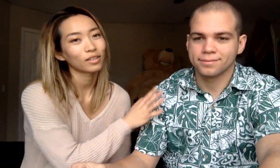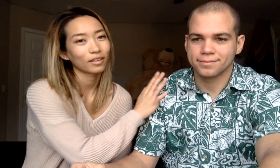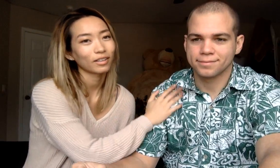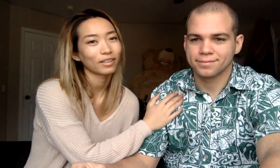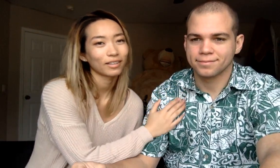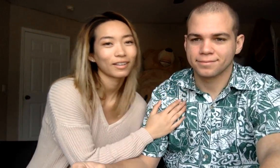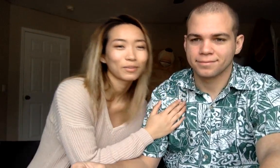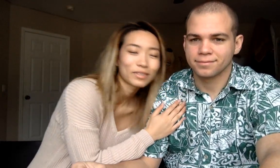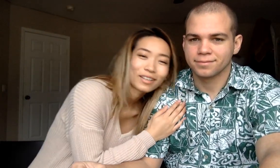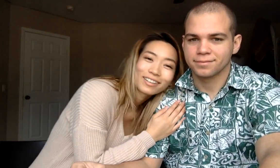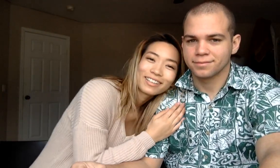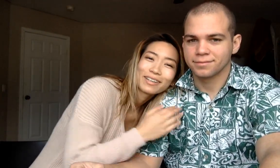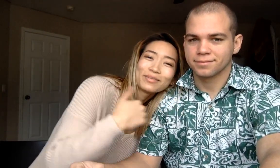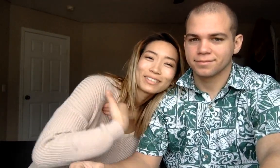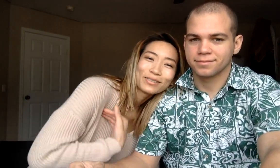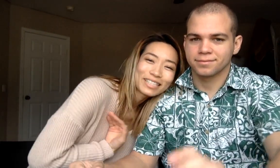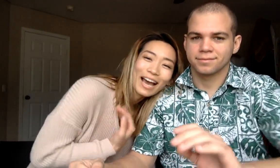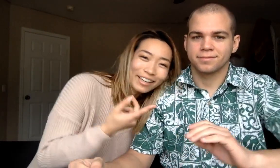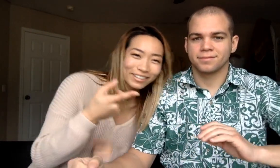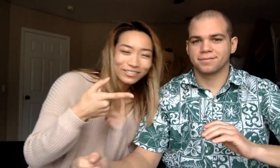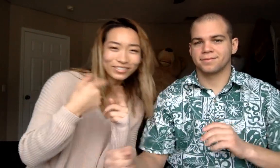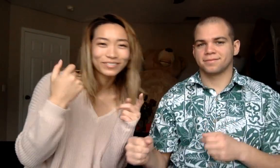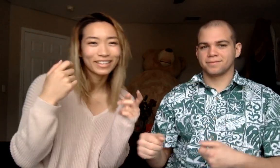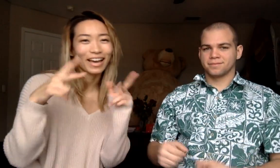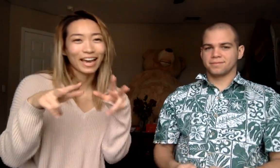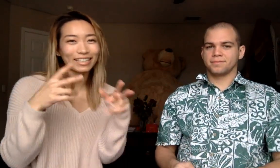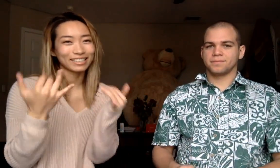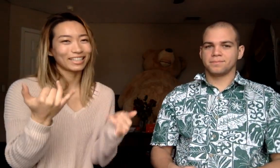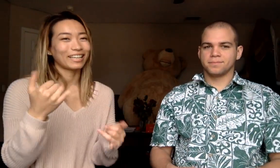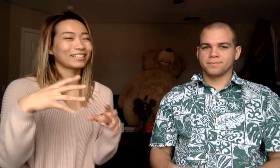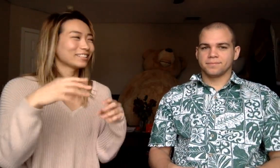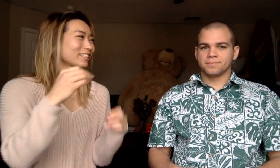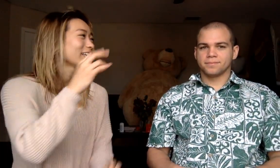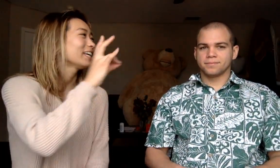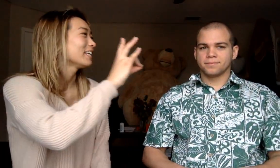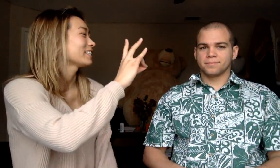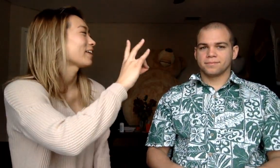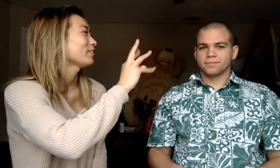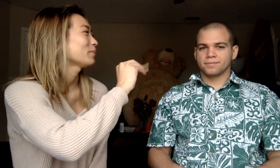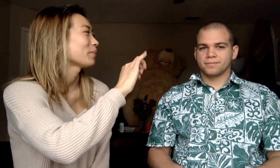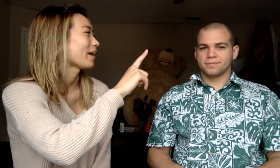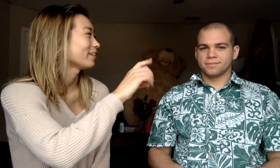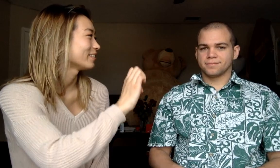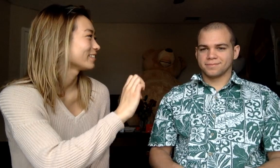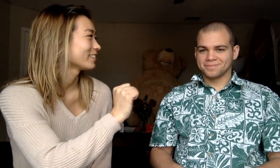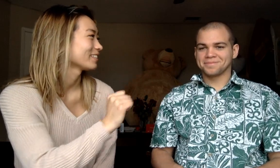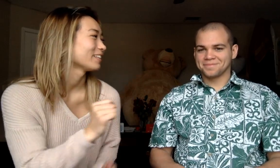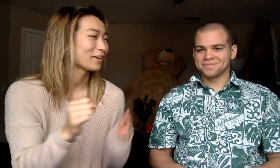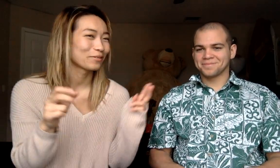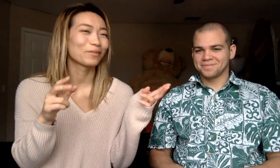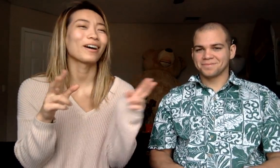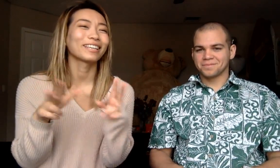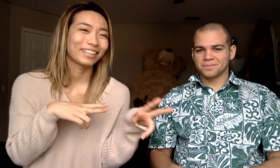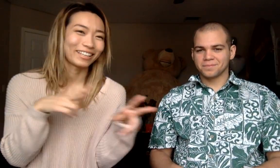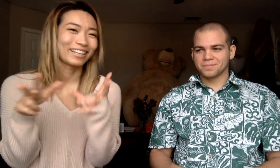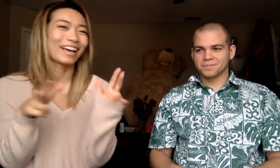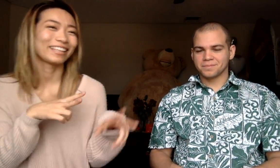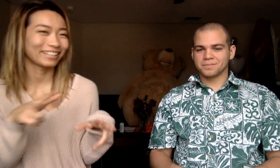Sorry. I'm so tired from the hike today. It took 7 miles of walking and hiking.